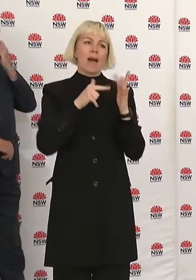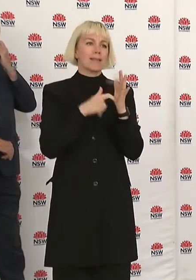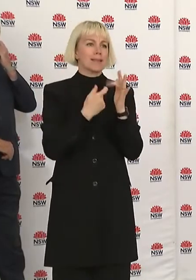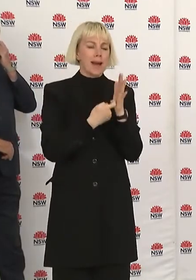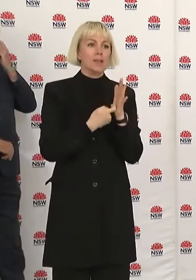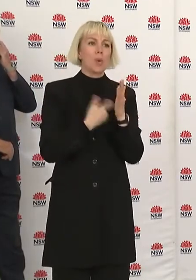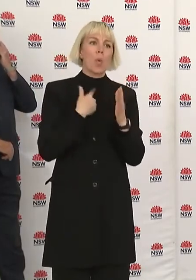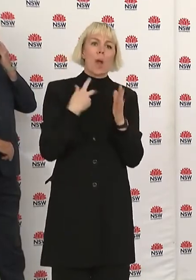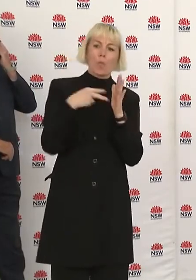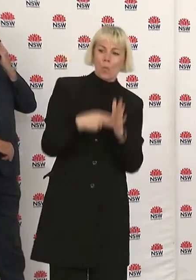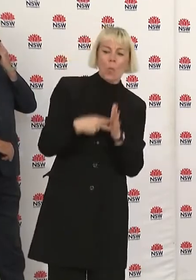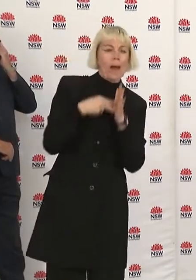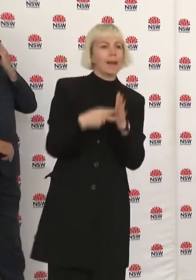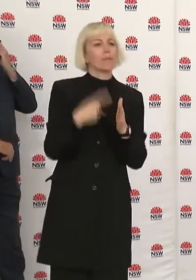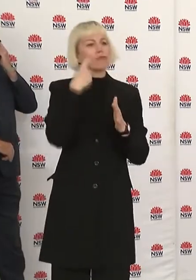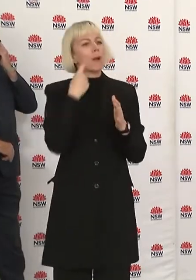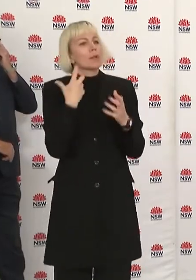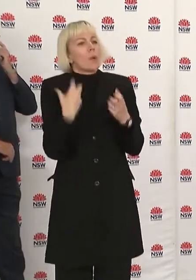you want